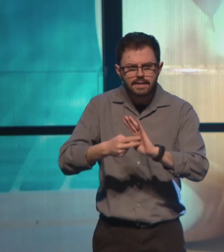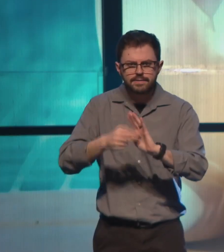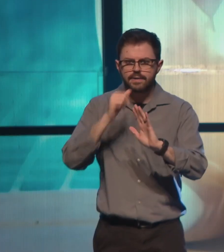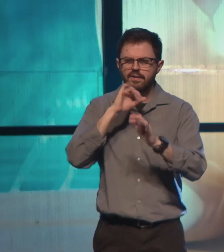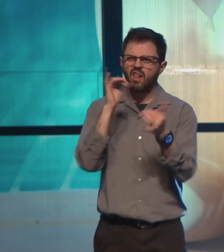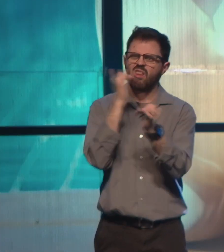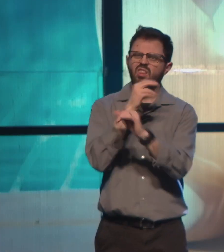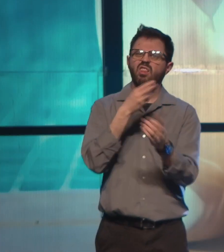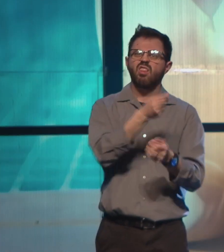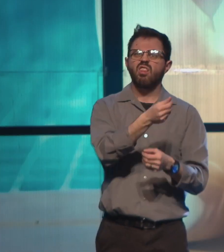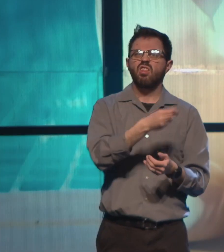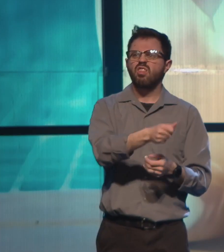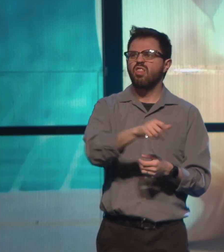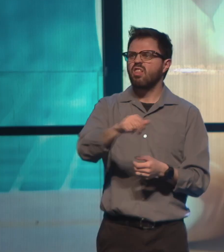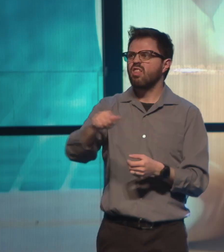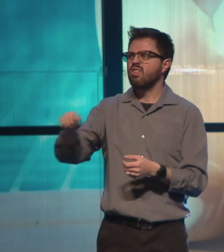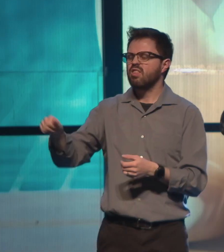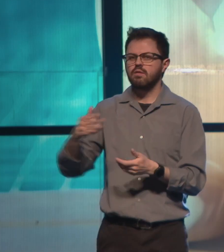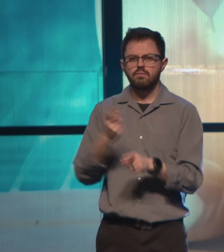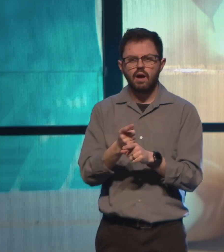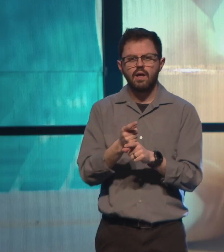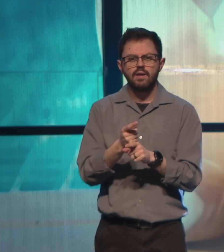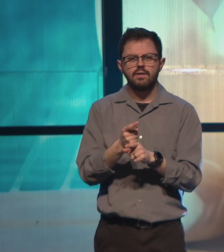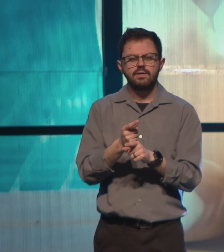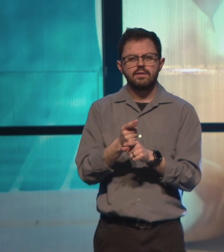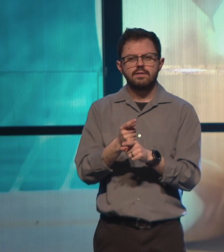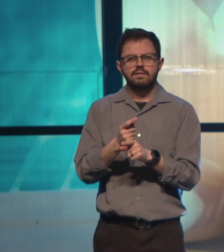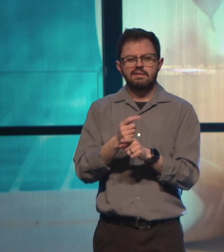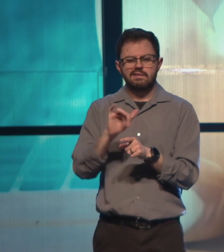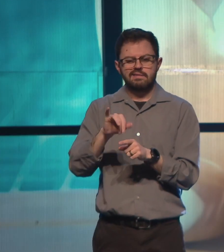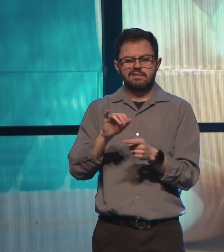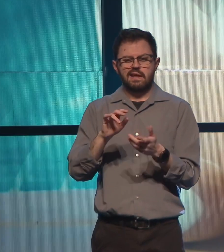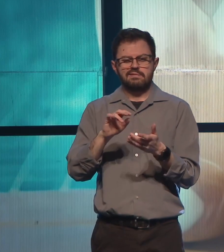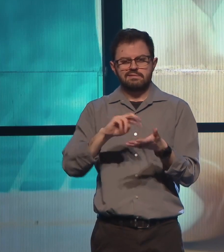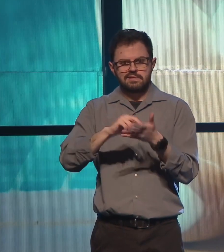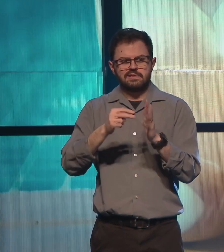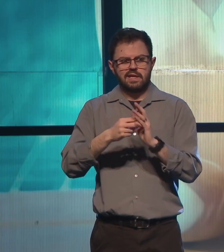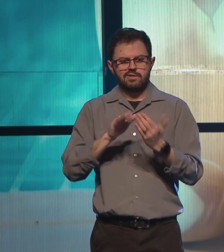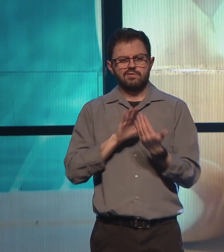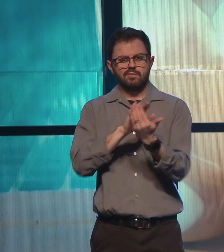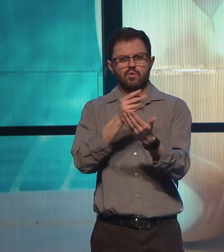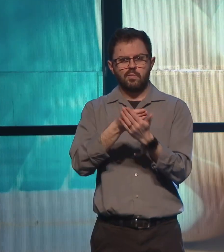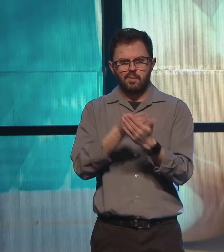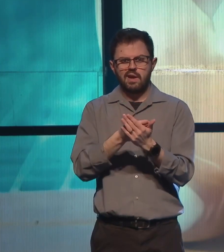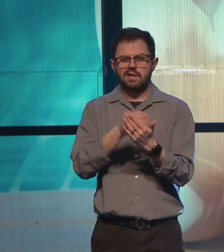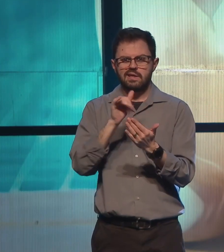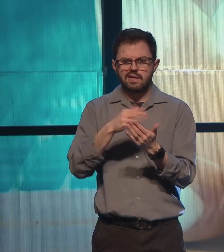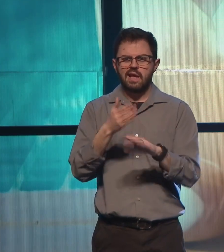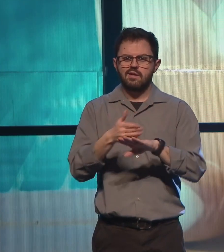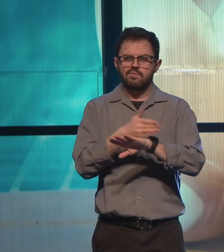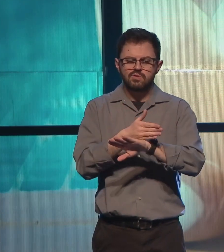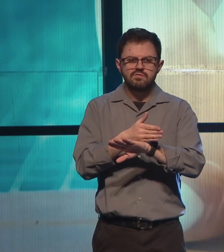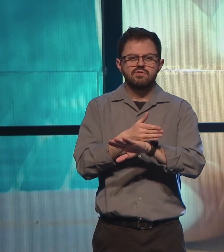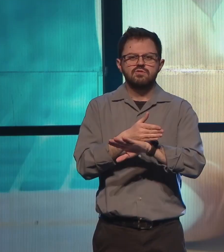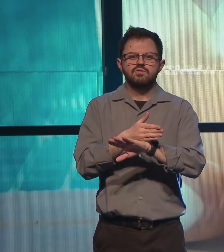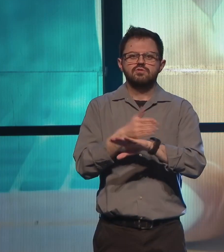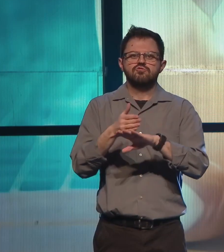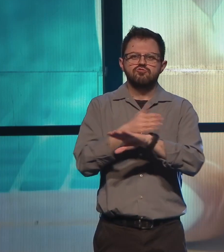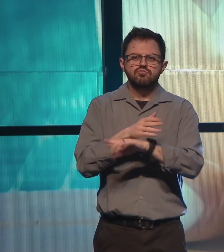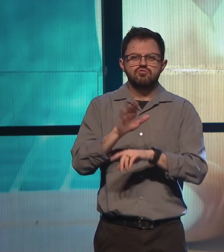truth of it. It's the intentionality of it. You become a better steward, wise